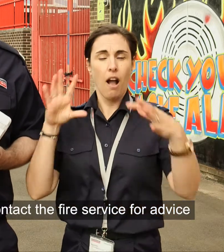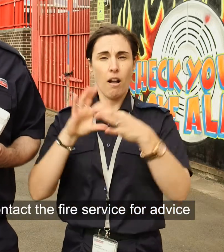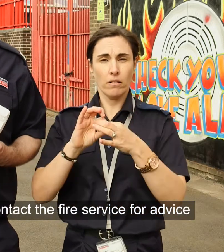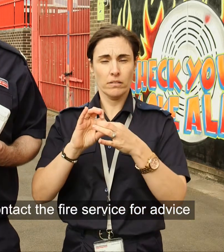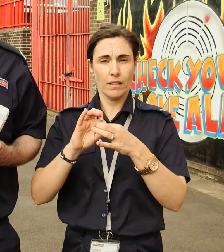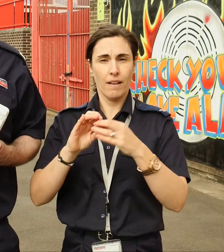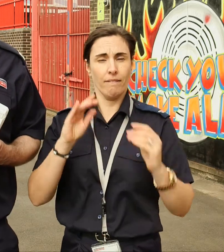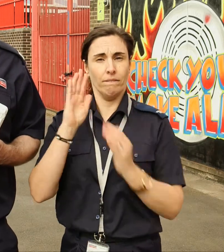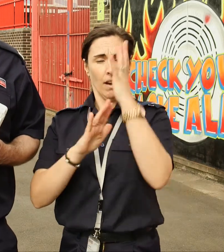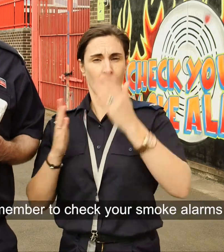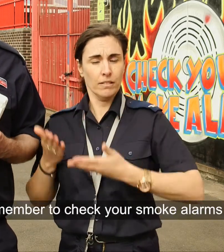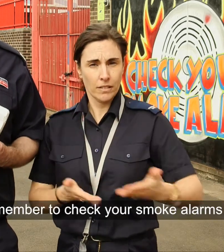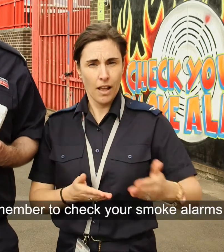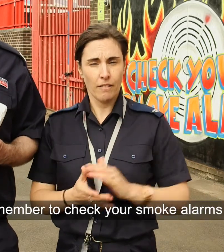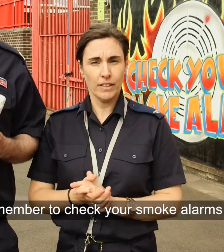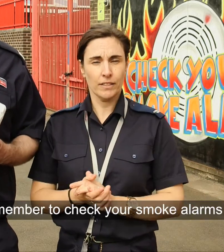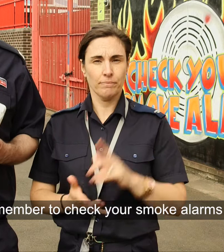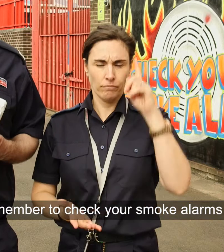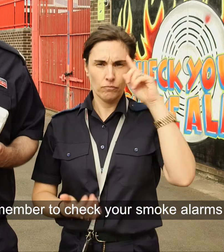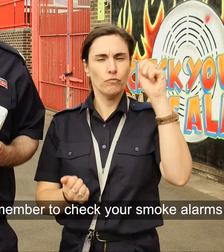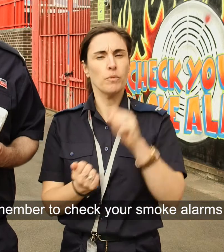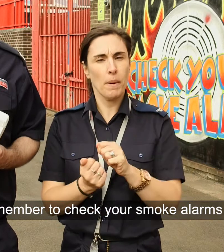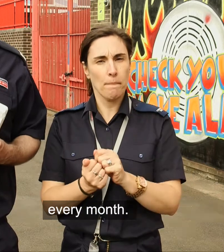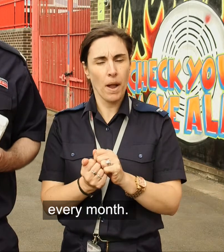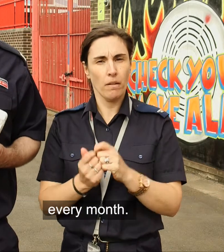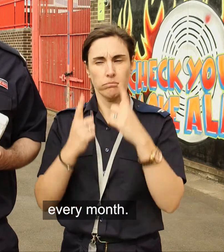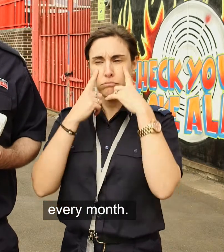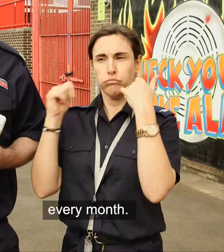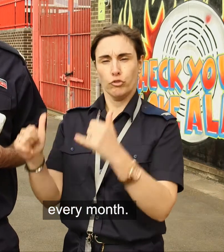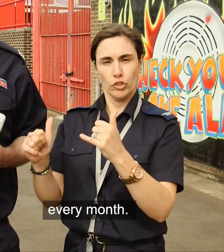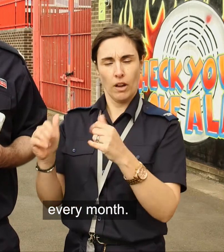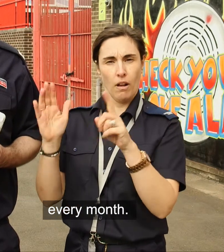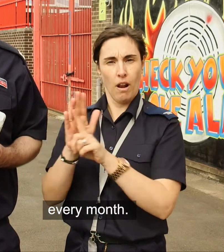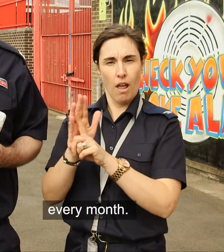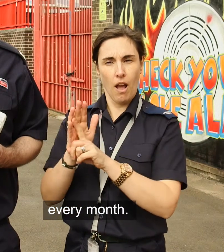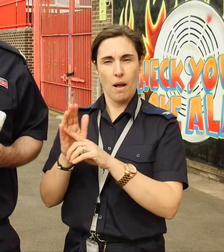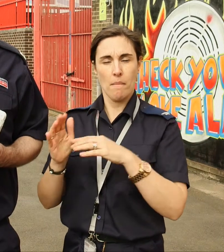the fire service for advice. And remember to check your smoke alarms every month.